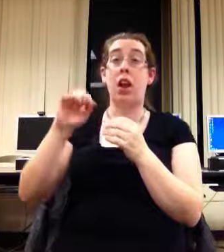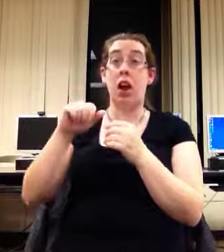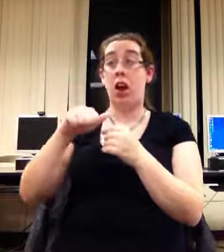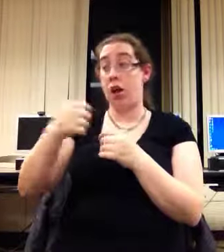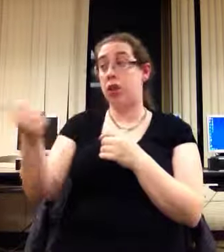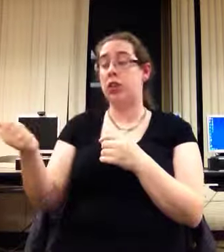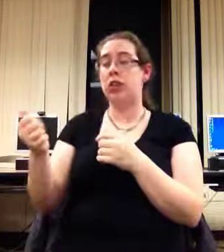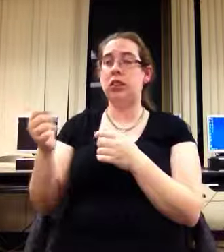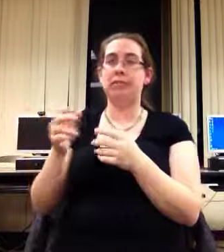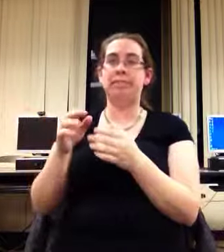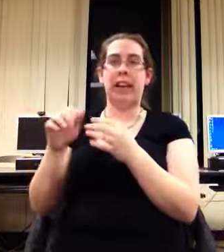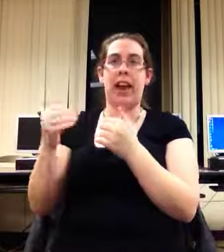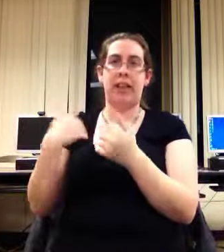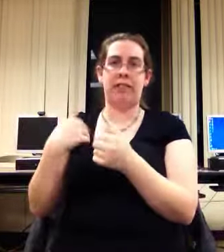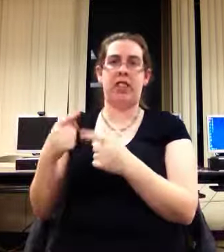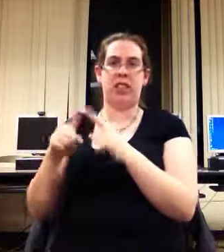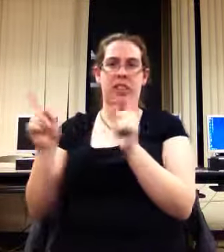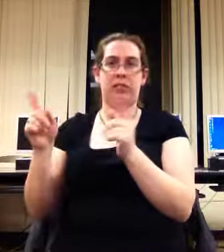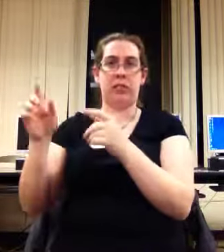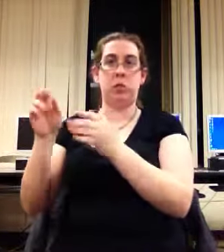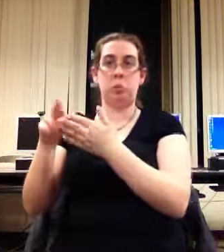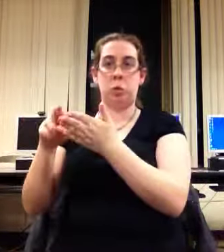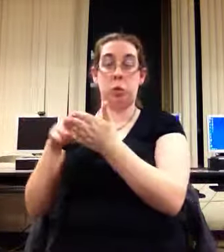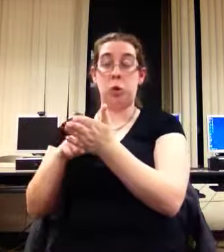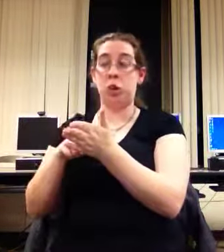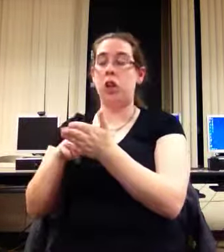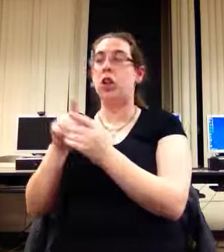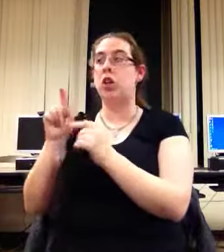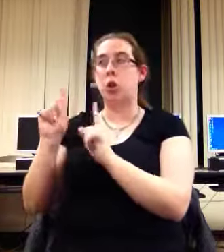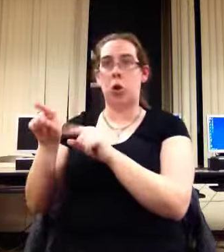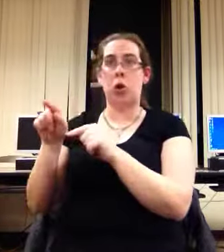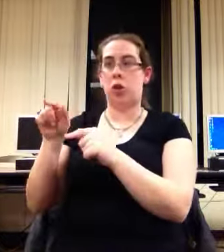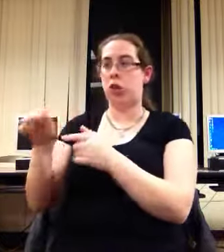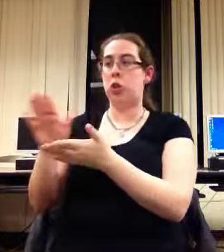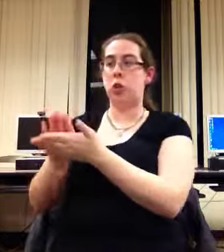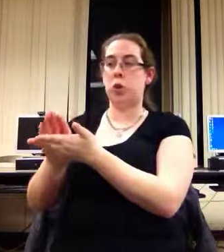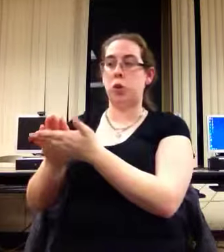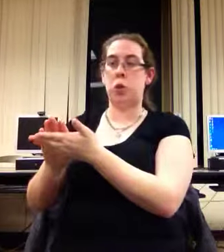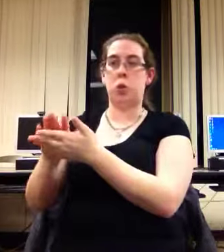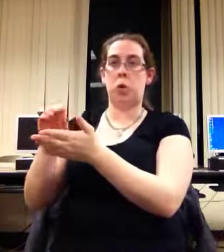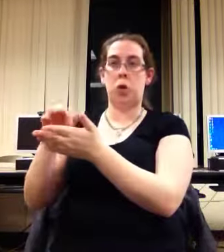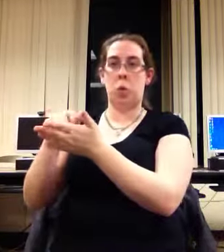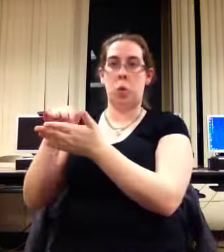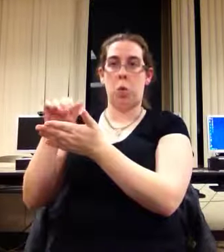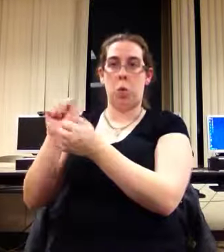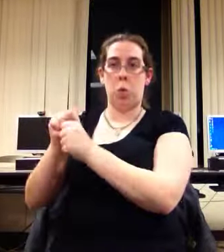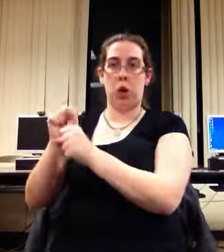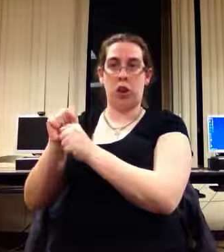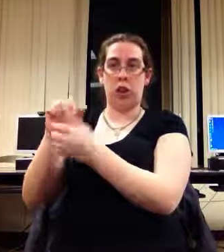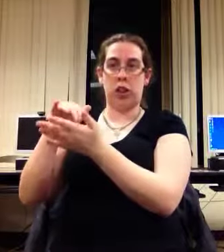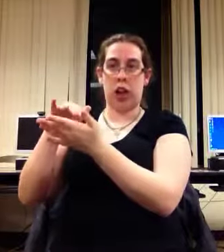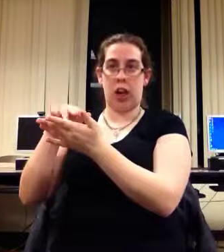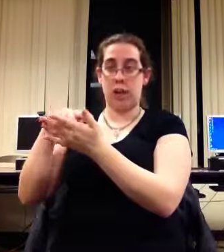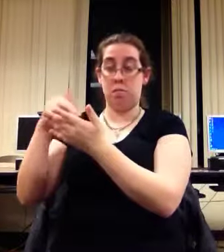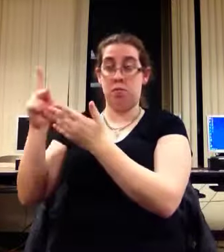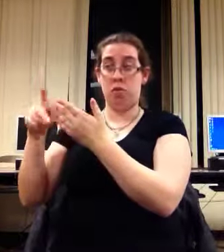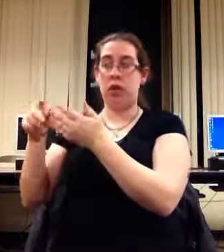work-study office for specific information from your institution. Some schools match your degree major to your